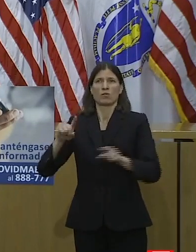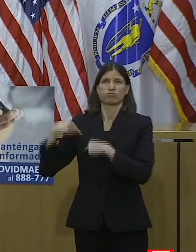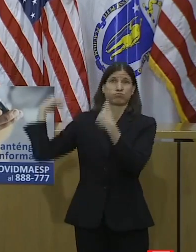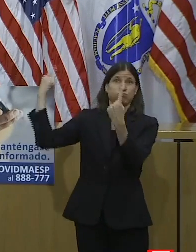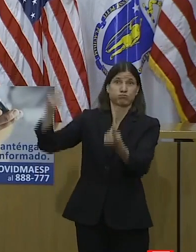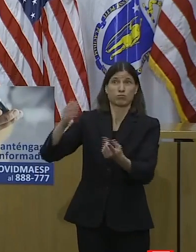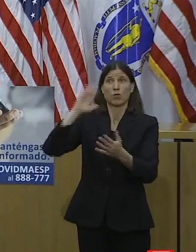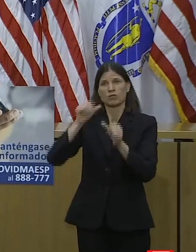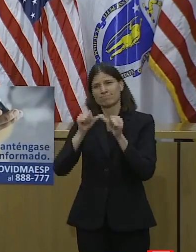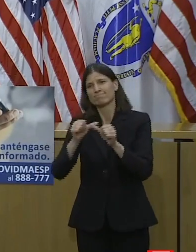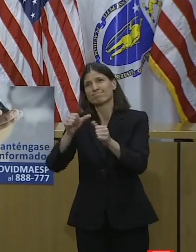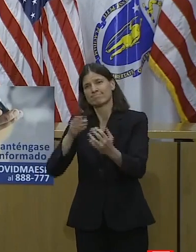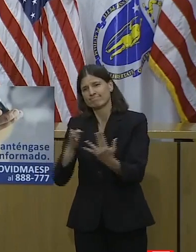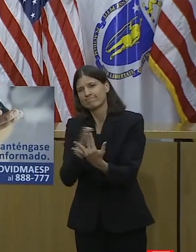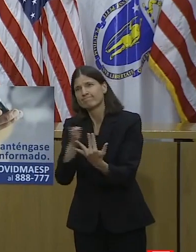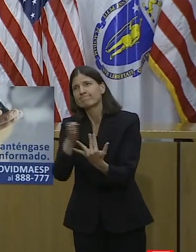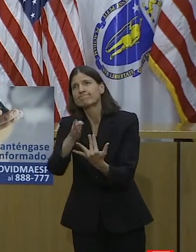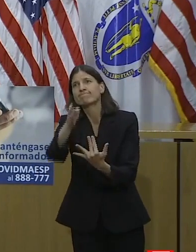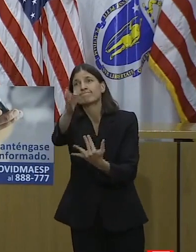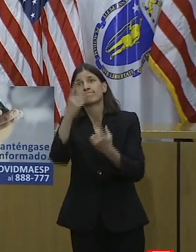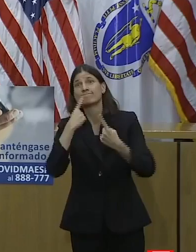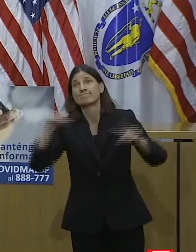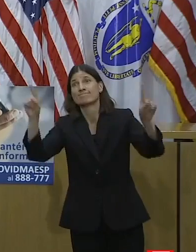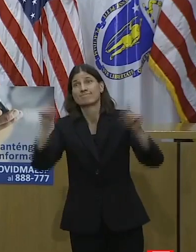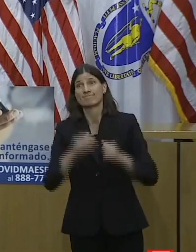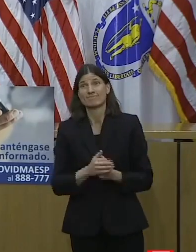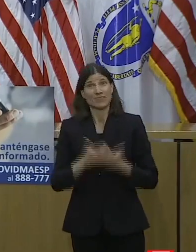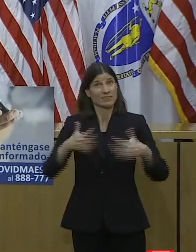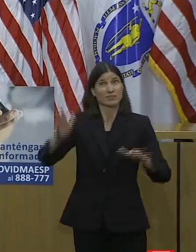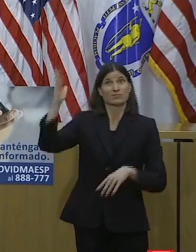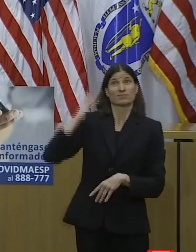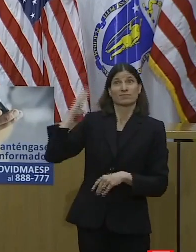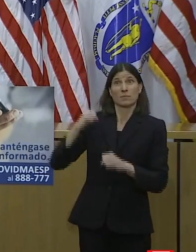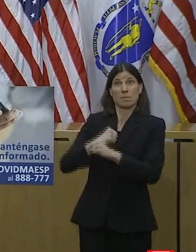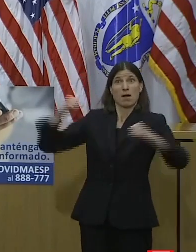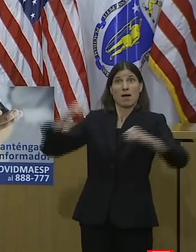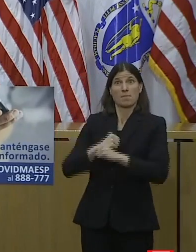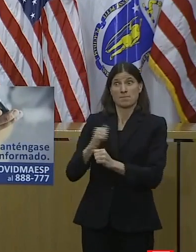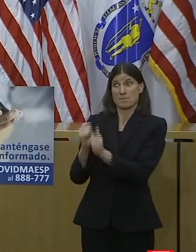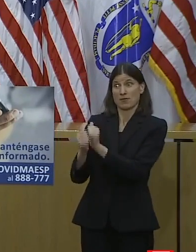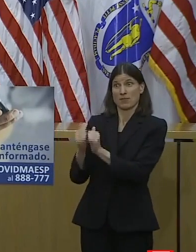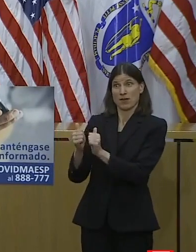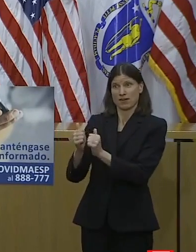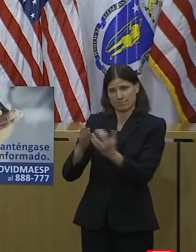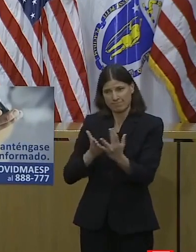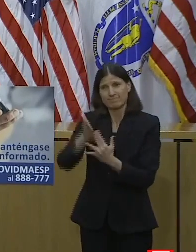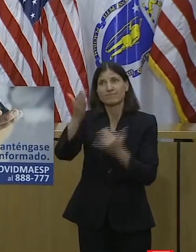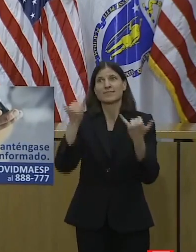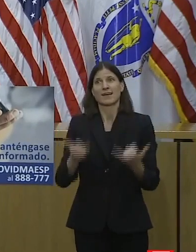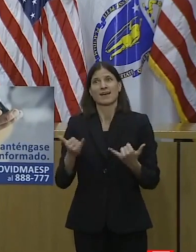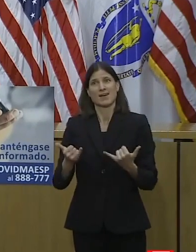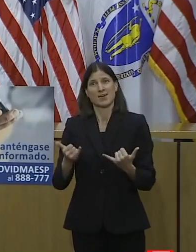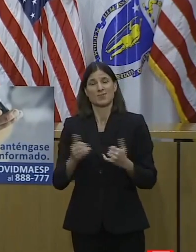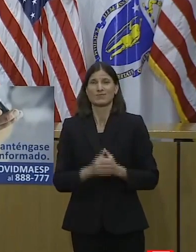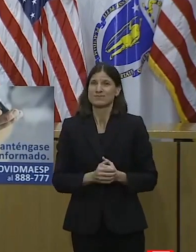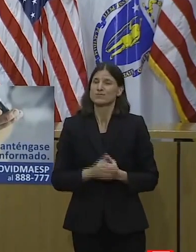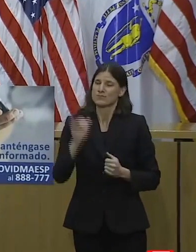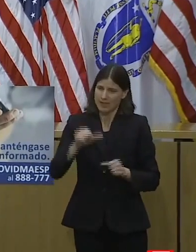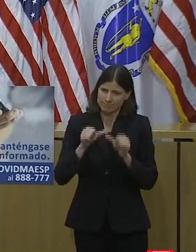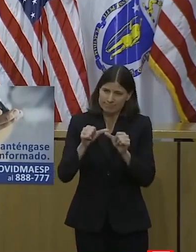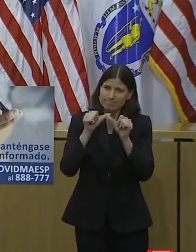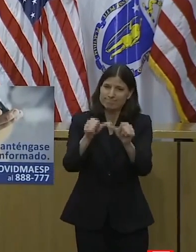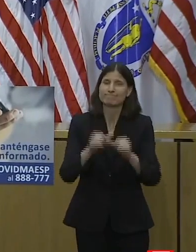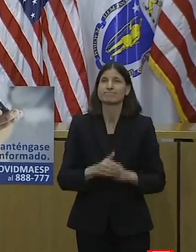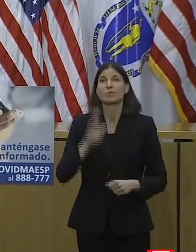times before. I'd now like to turn the podium over to Secretary Sutters for some updates from the Command Center.